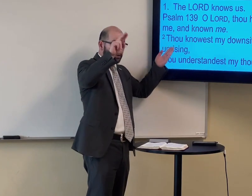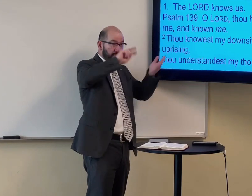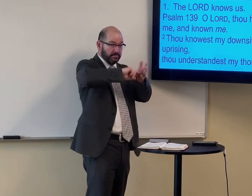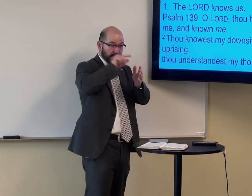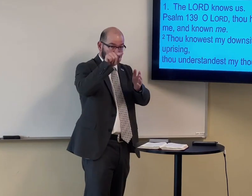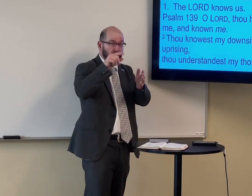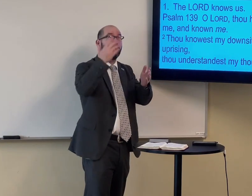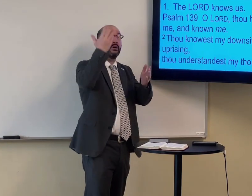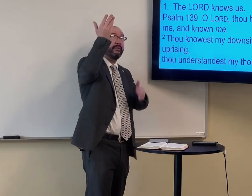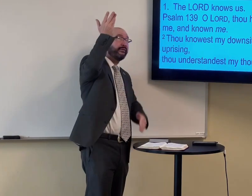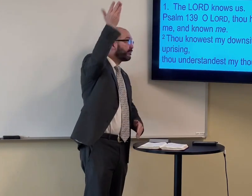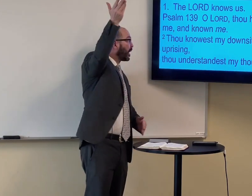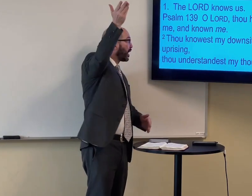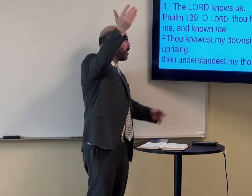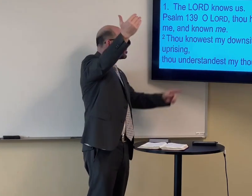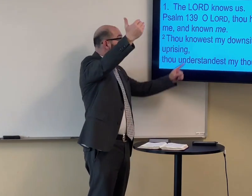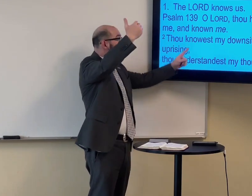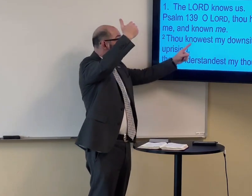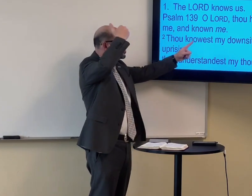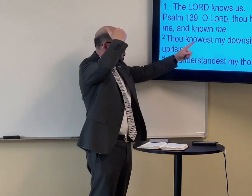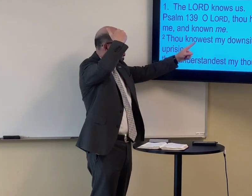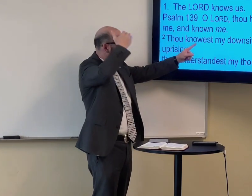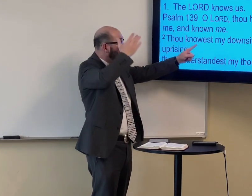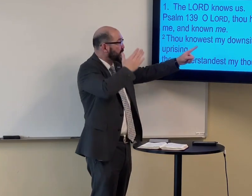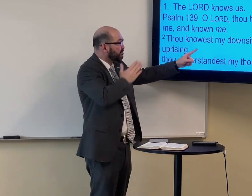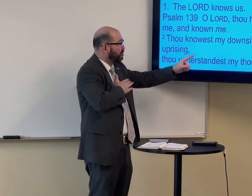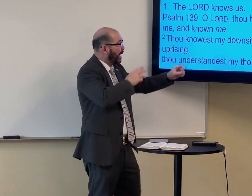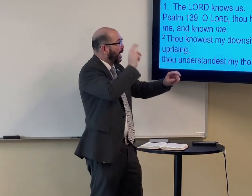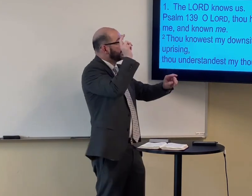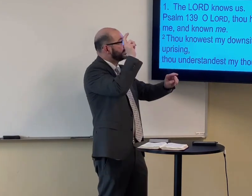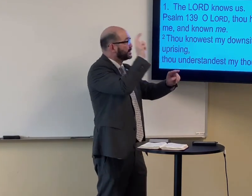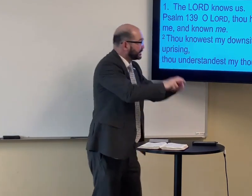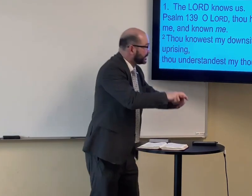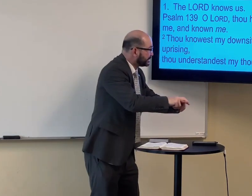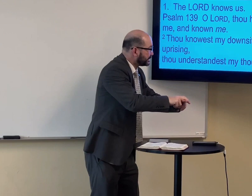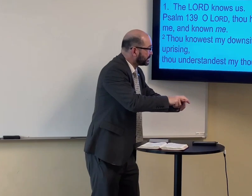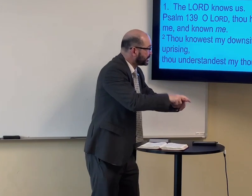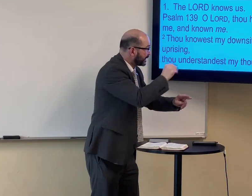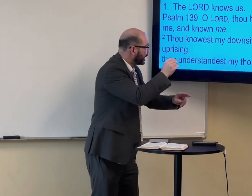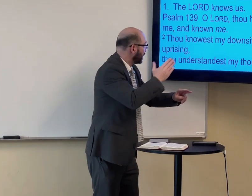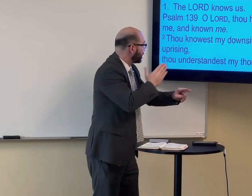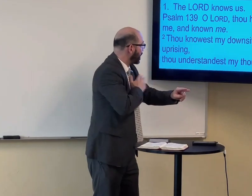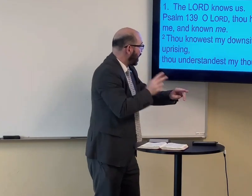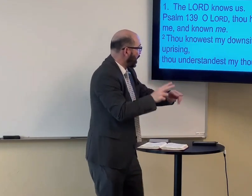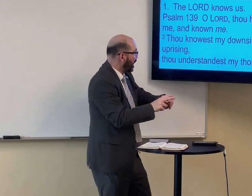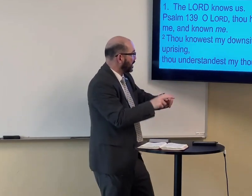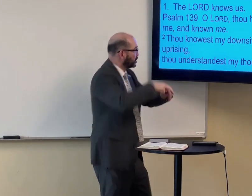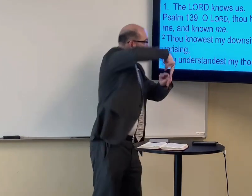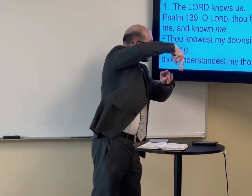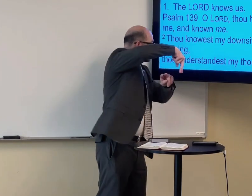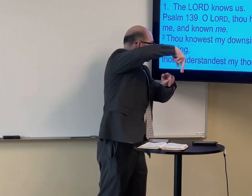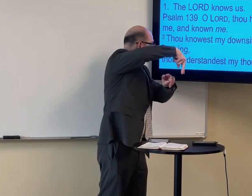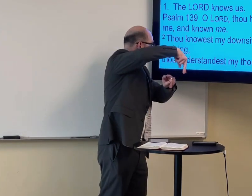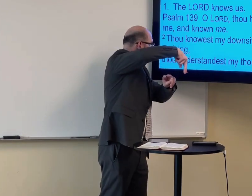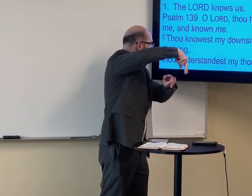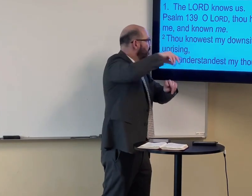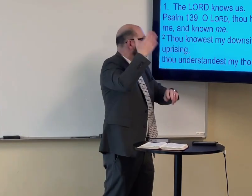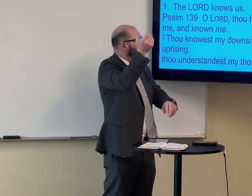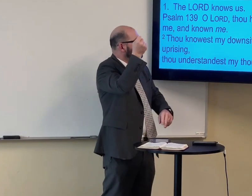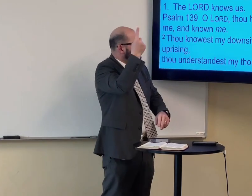Thou, God, that's what it means. Thou knowest my down sitting and mine uprising.